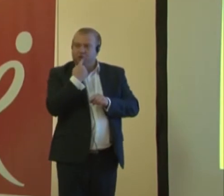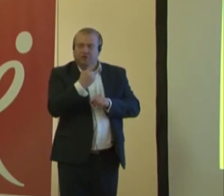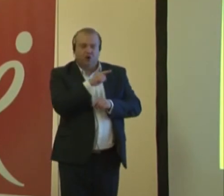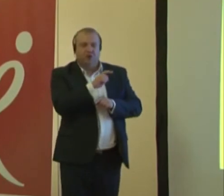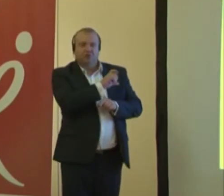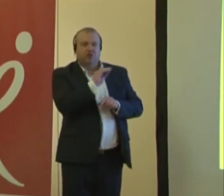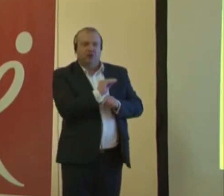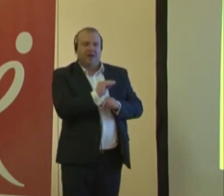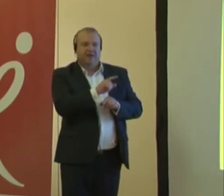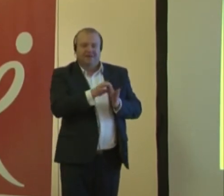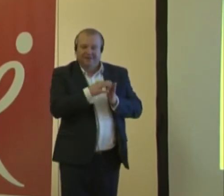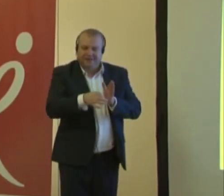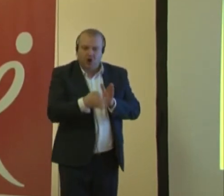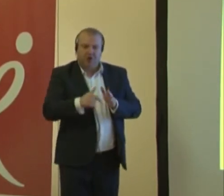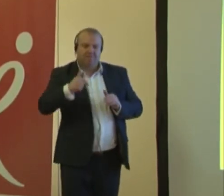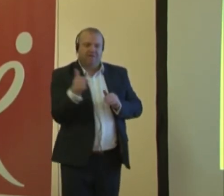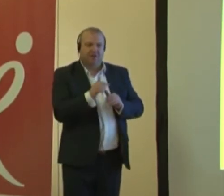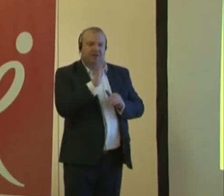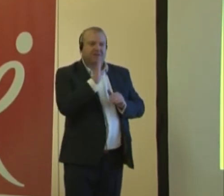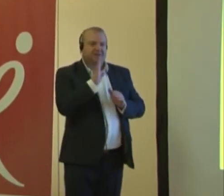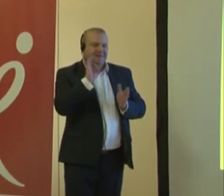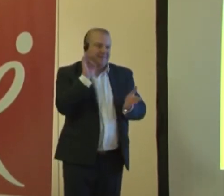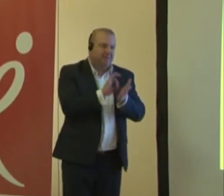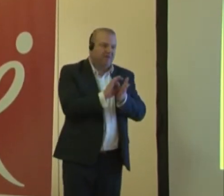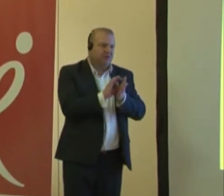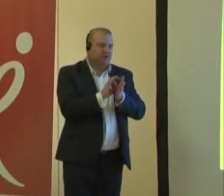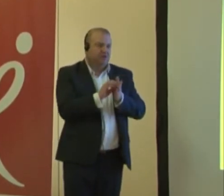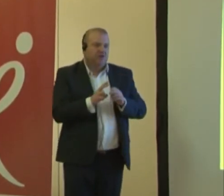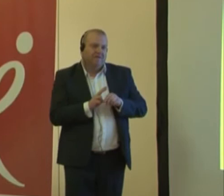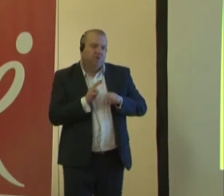inclusive education on all levels, full stop.